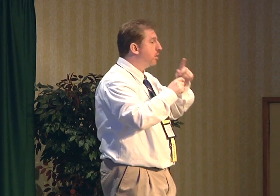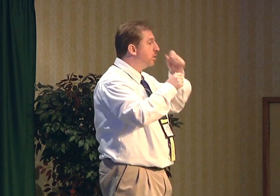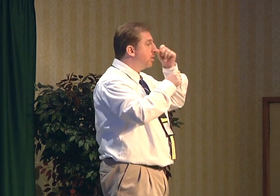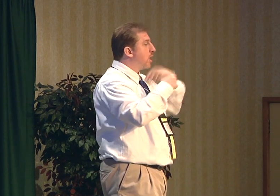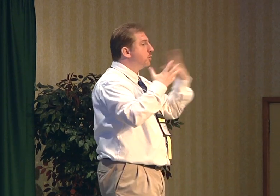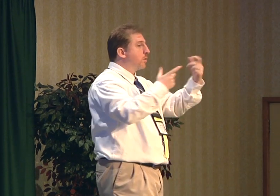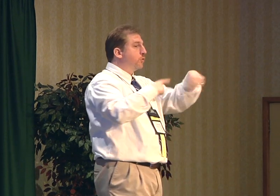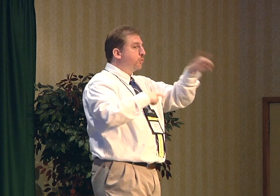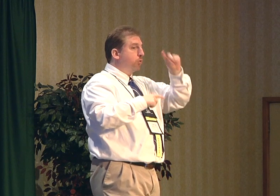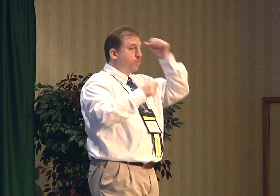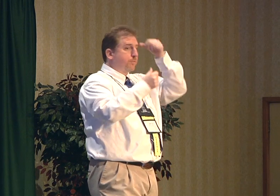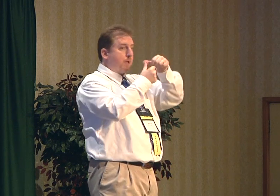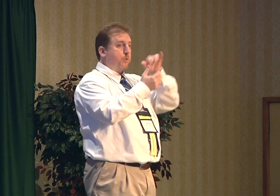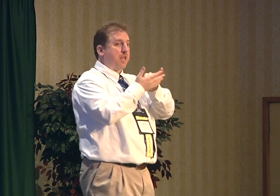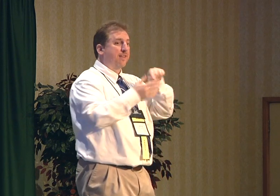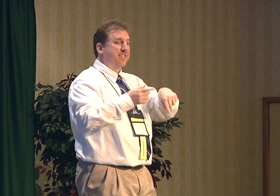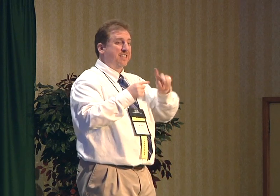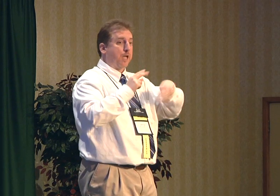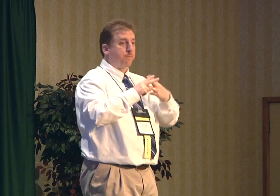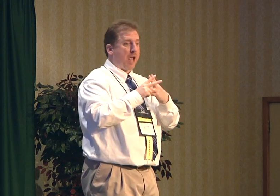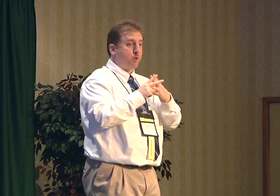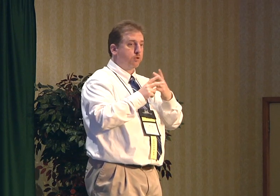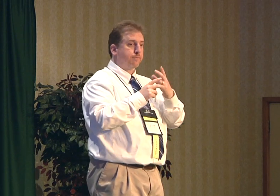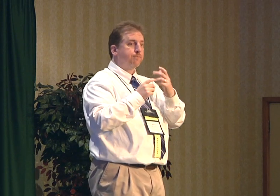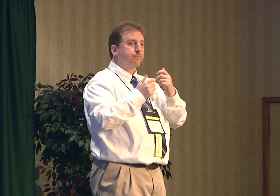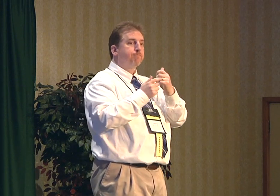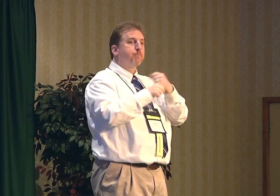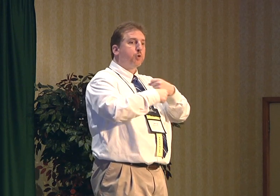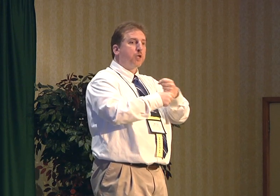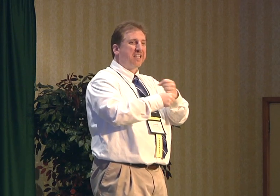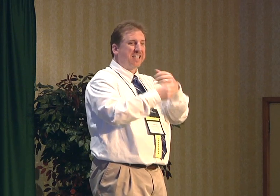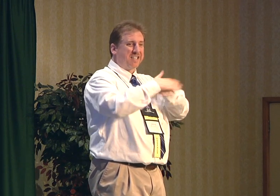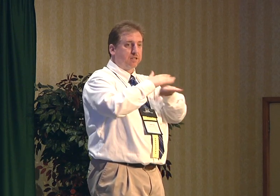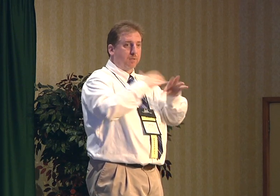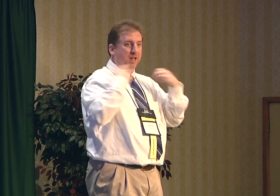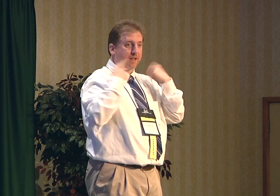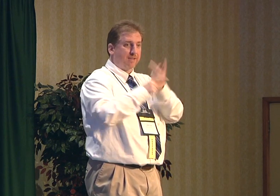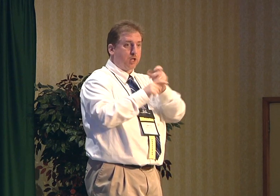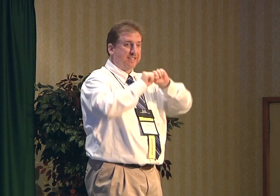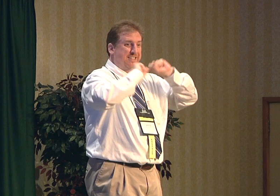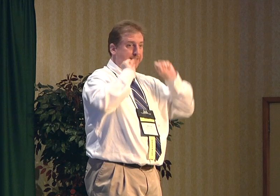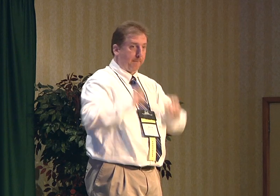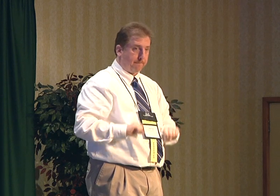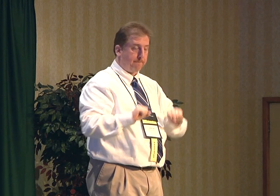Before I start my presentation, I would like you to remember that this is about creating accessible